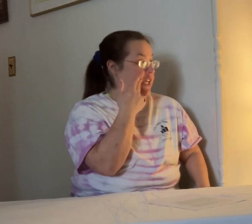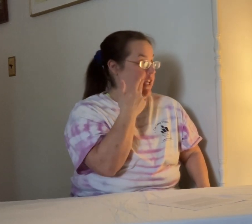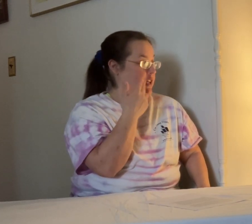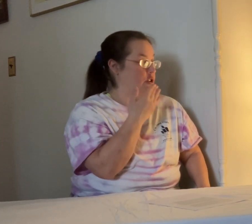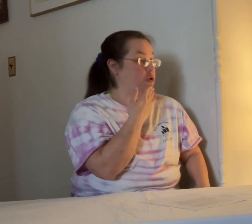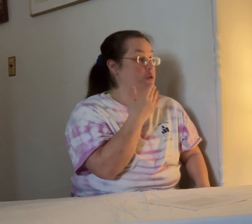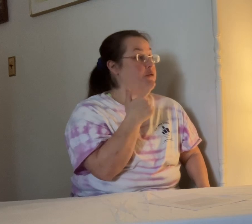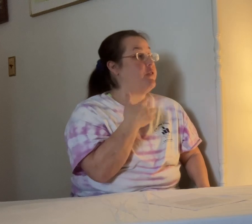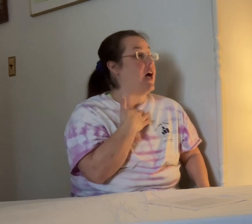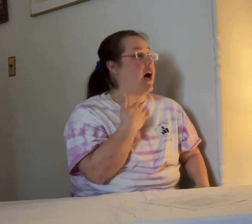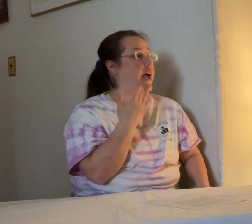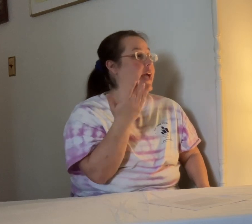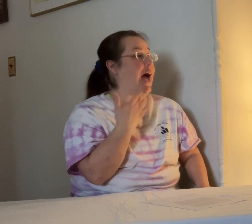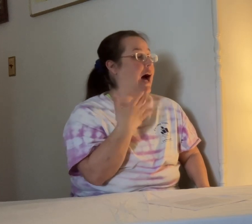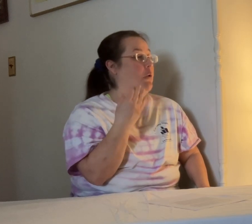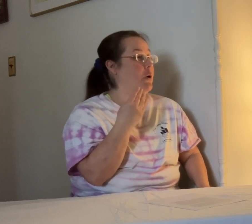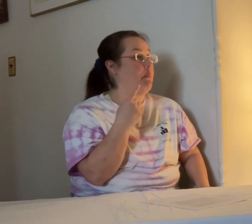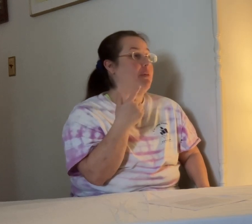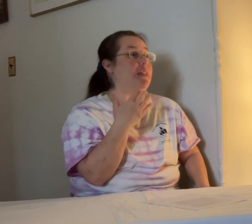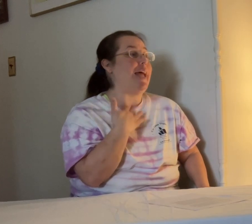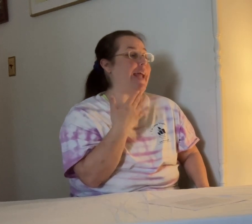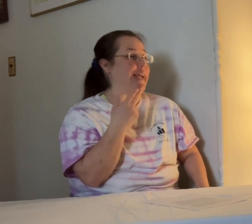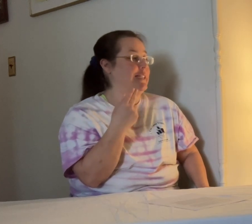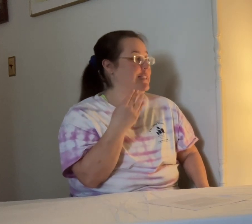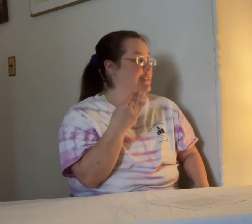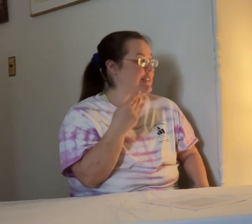energy to fly our planes